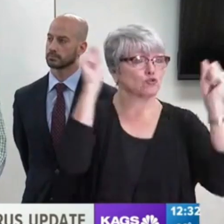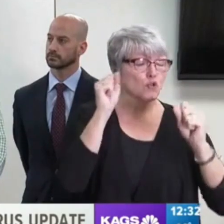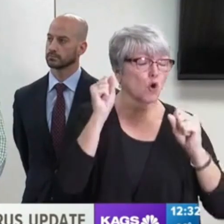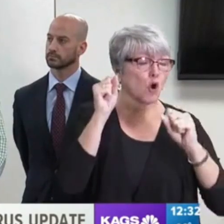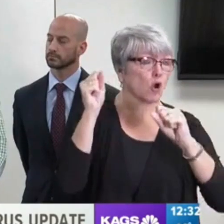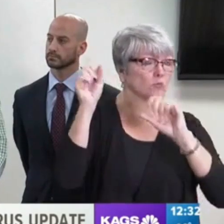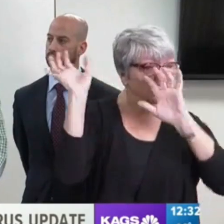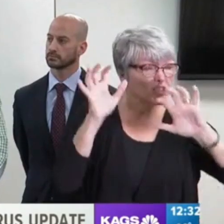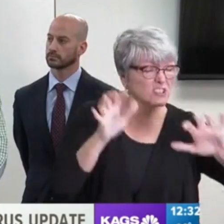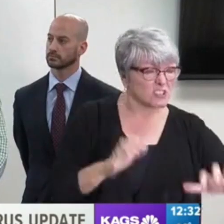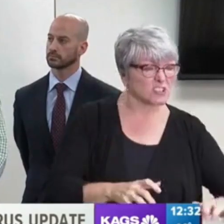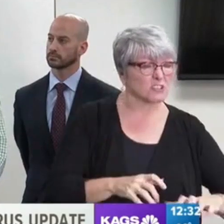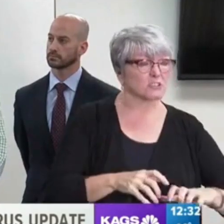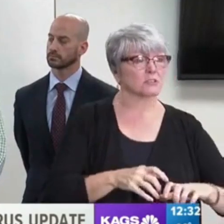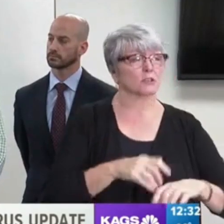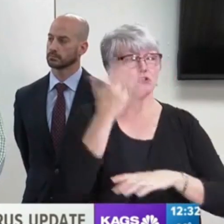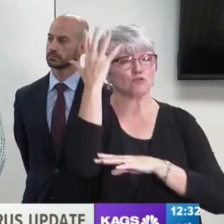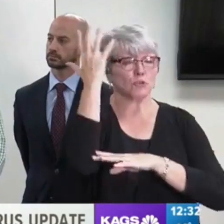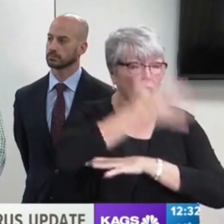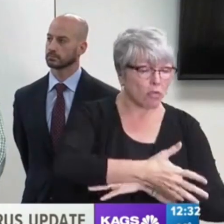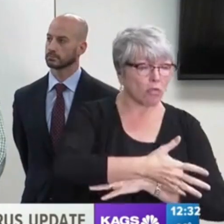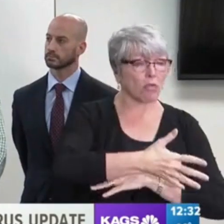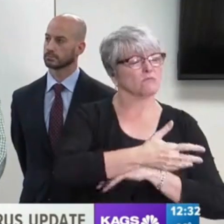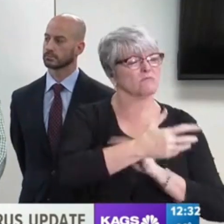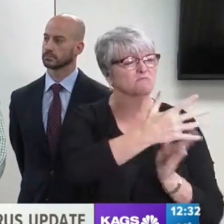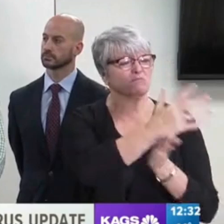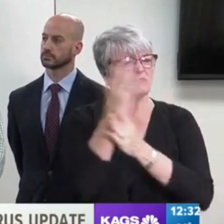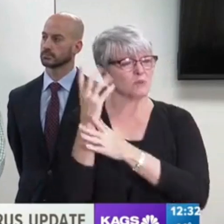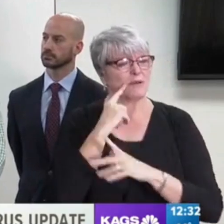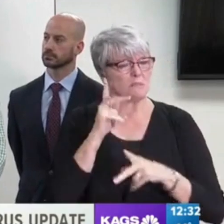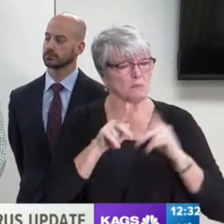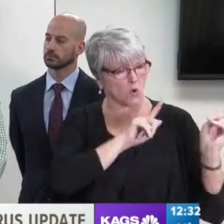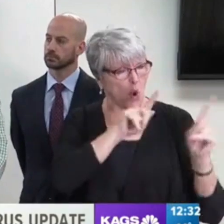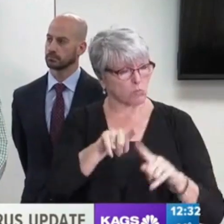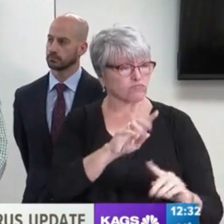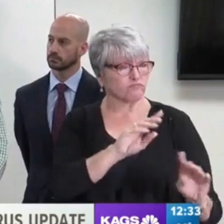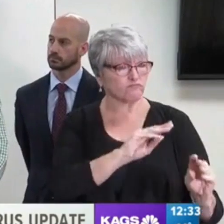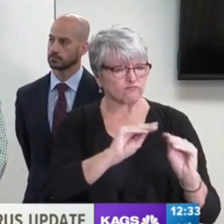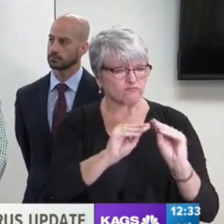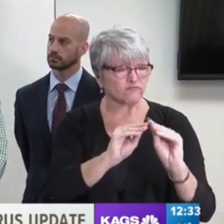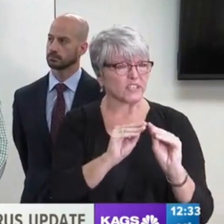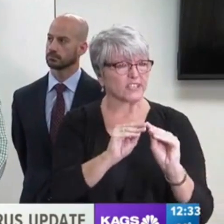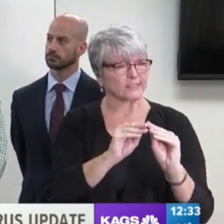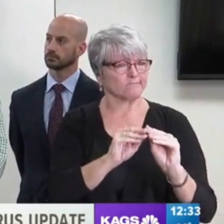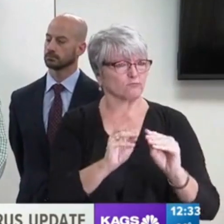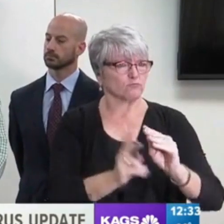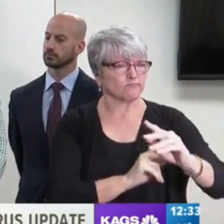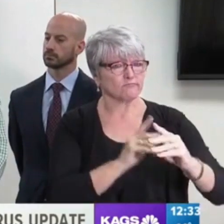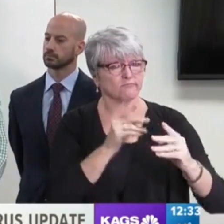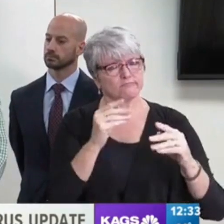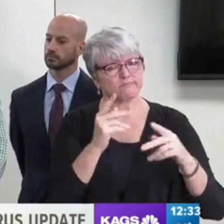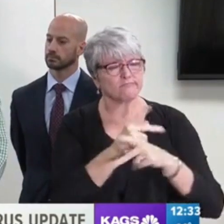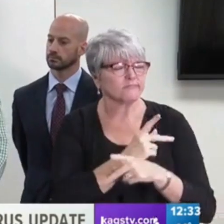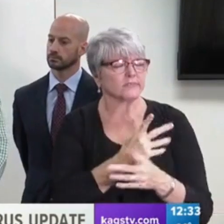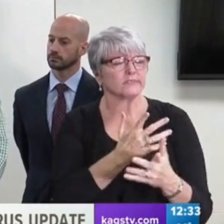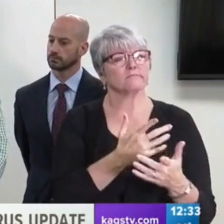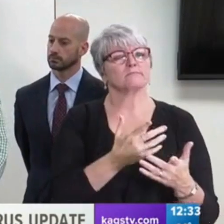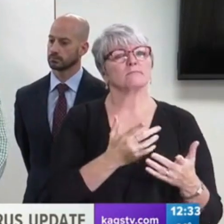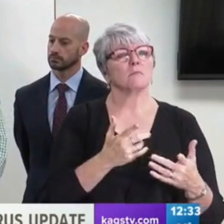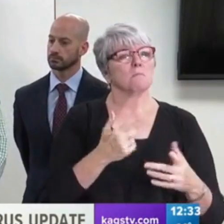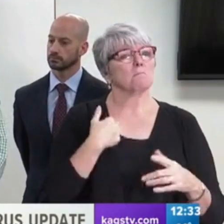and we get limbs on the roads or something, we're prepared for all that sort of thing. But in general, we